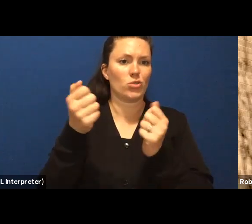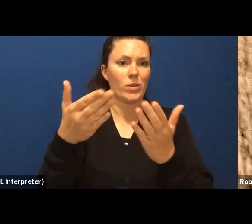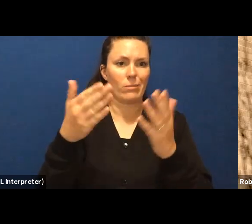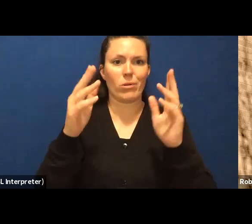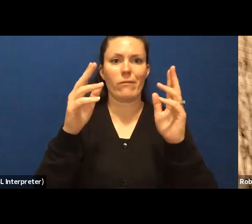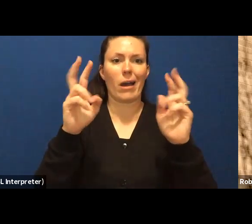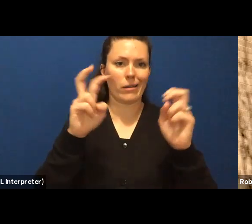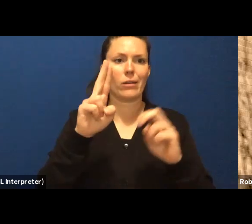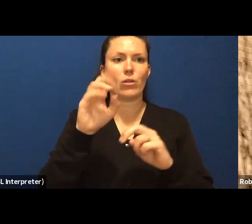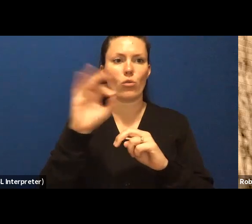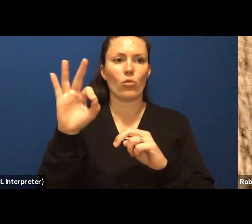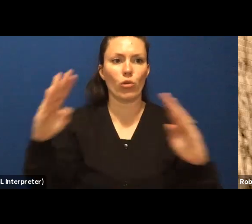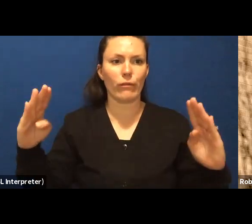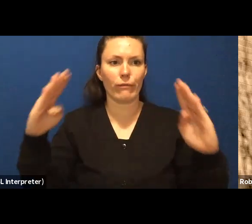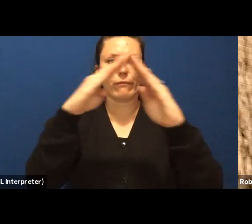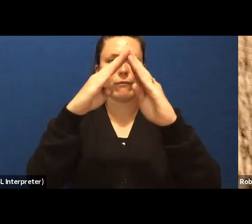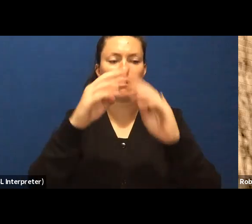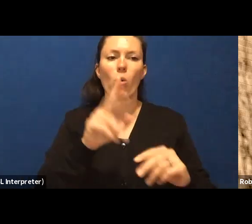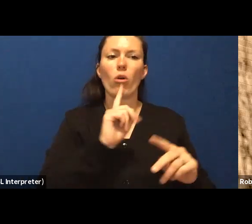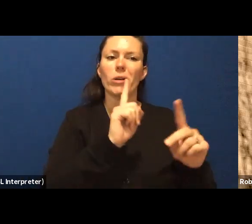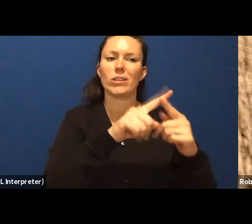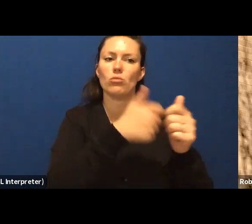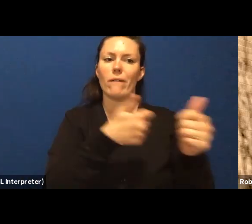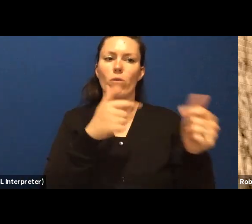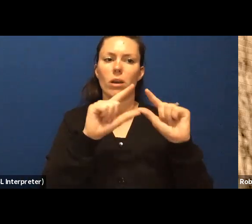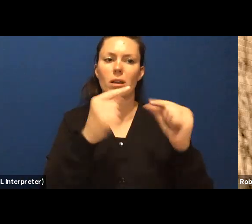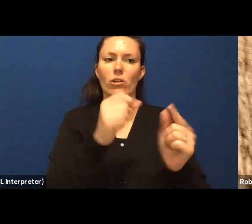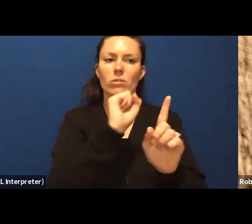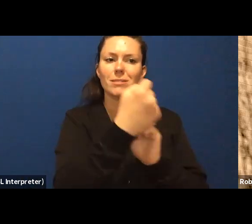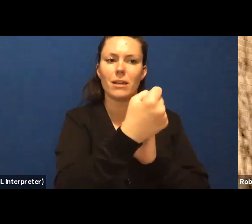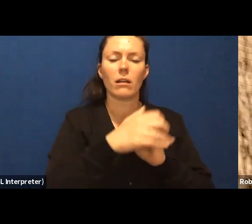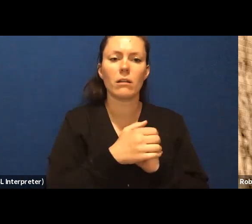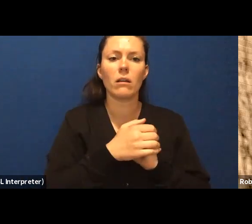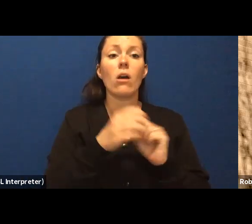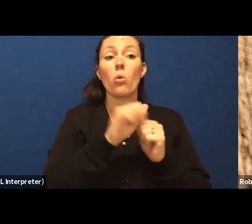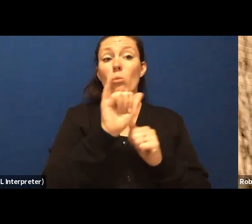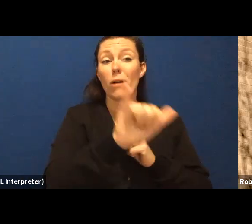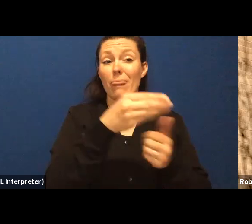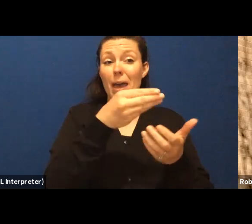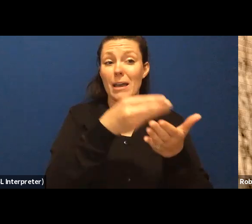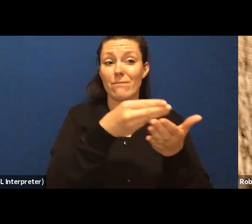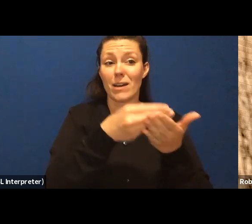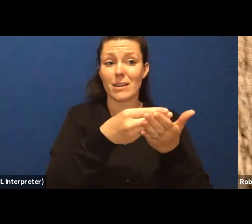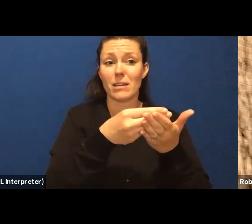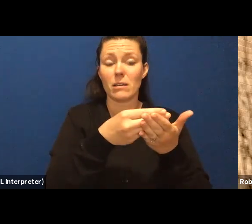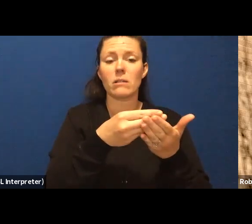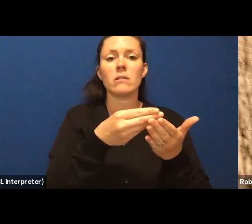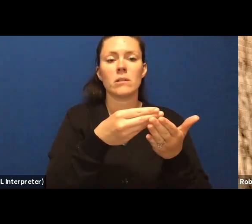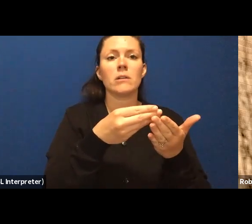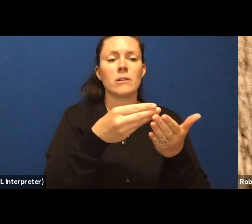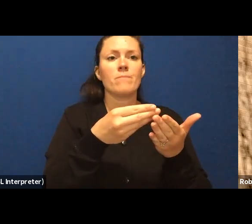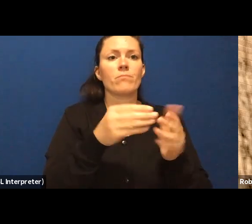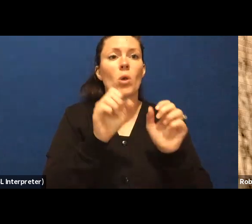them out of the congregate setting. And with that funding, we're able to get someone into